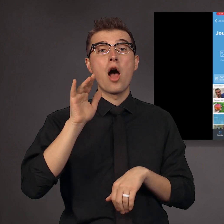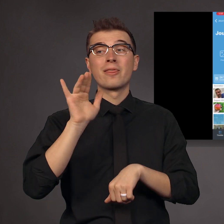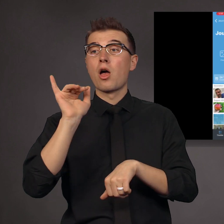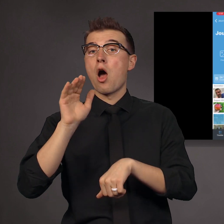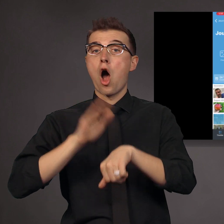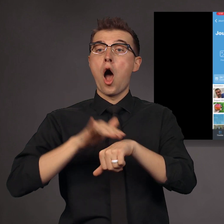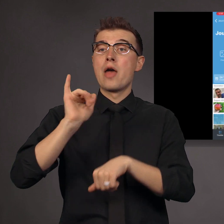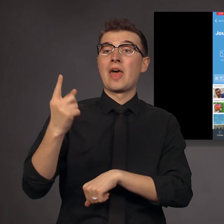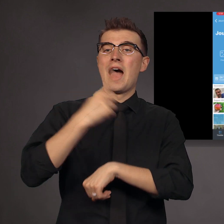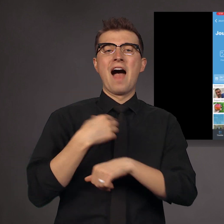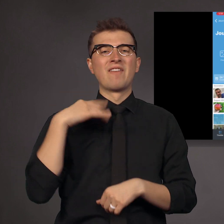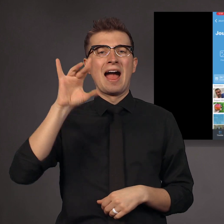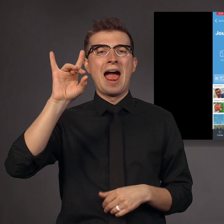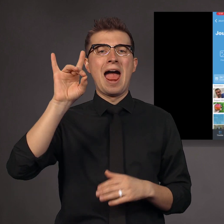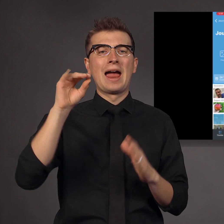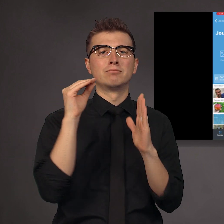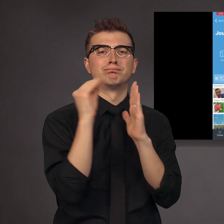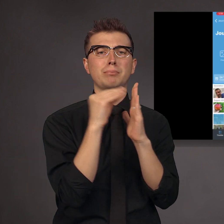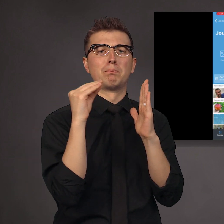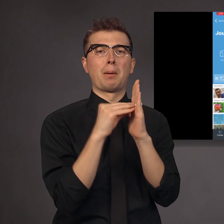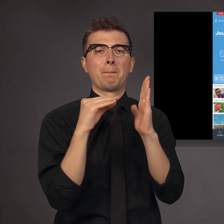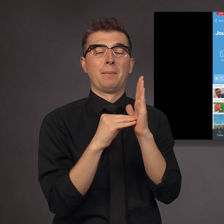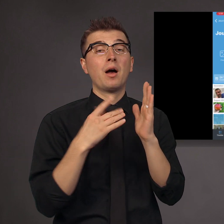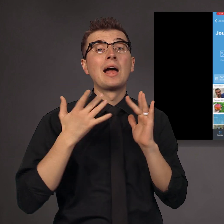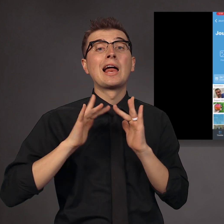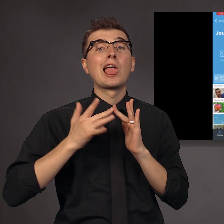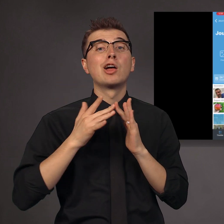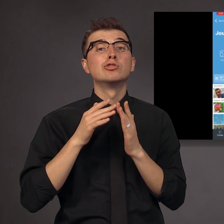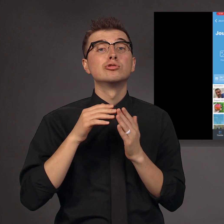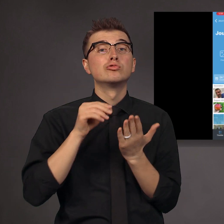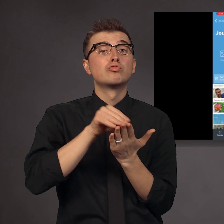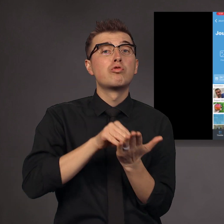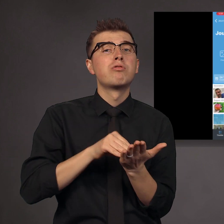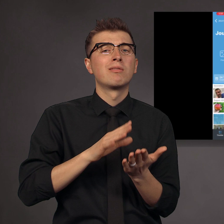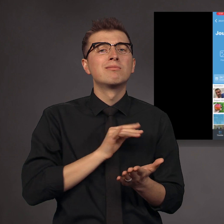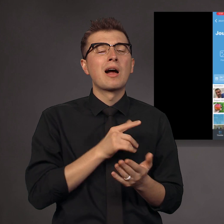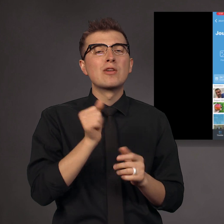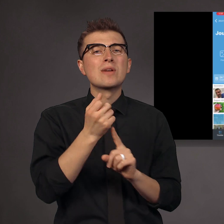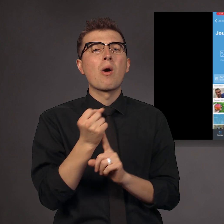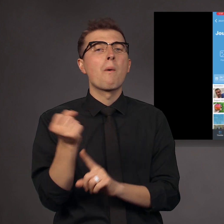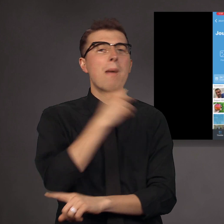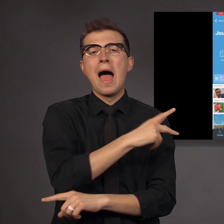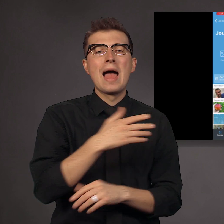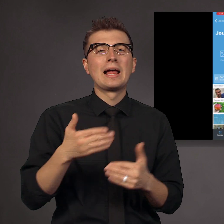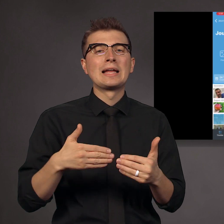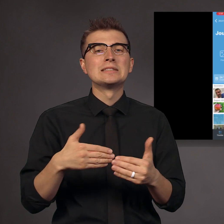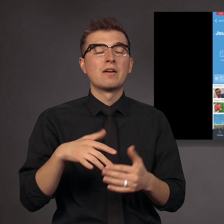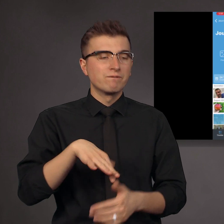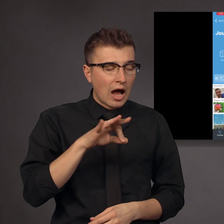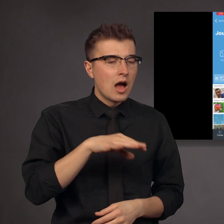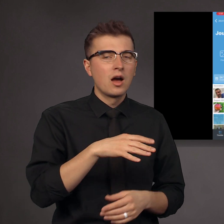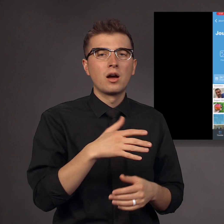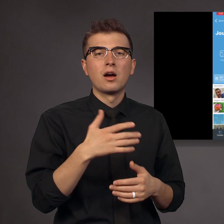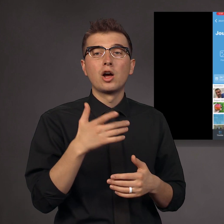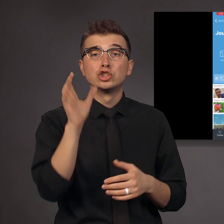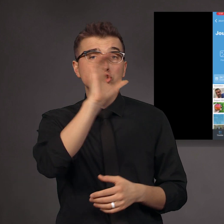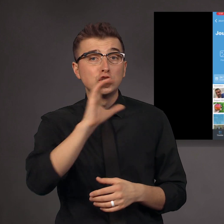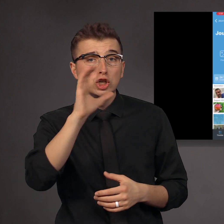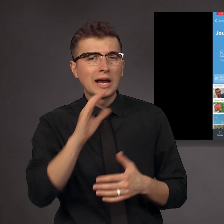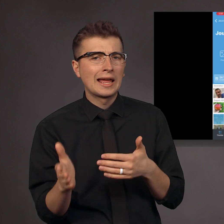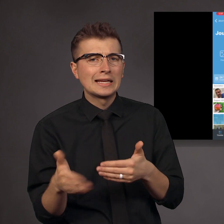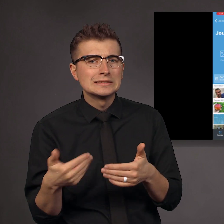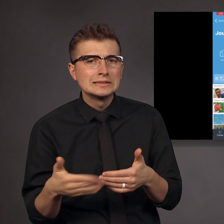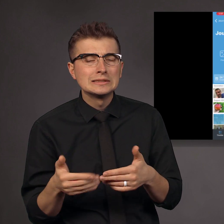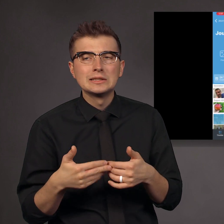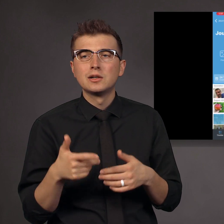8 entries. The cool thing about a digital journal is you have the capability of going back so easily and finding things searchable. You